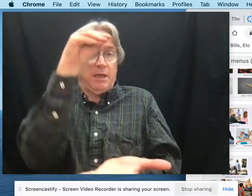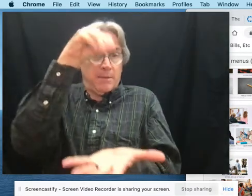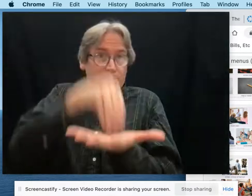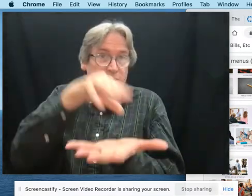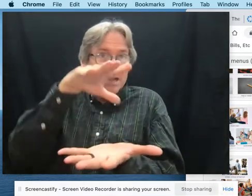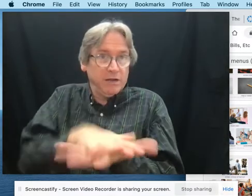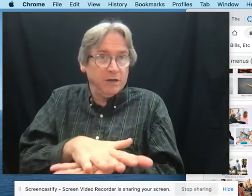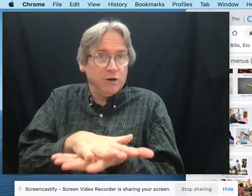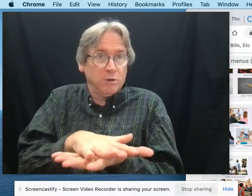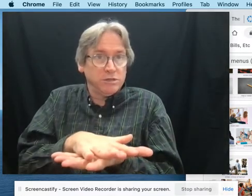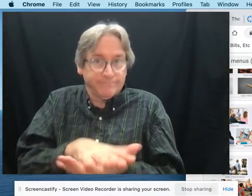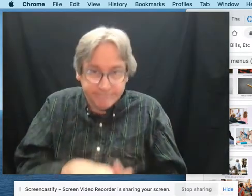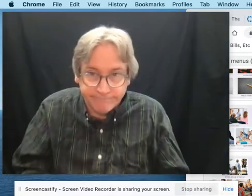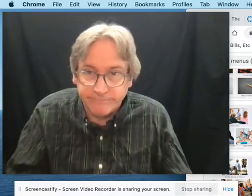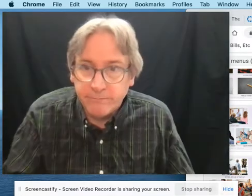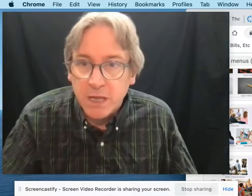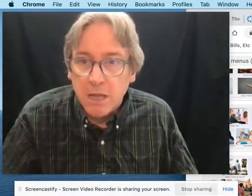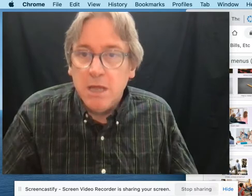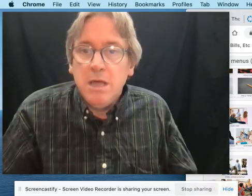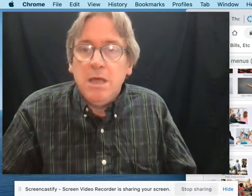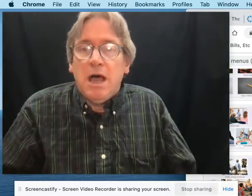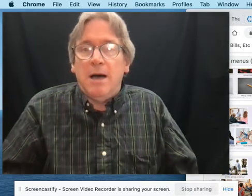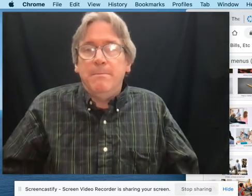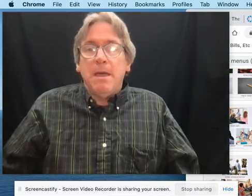Copy and put down in your notes.